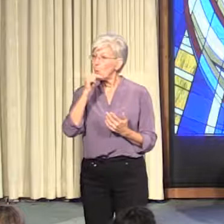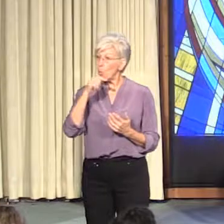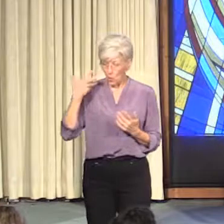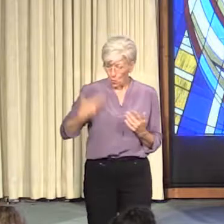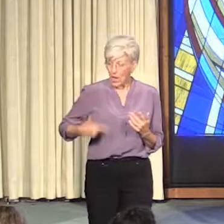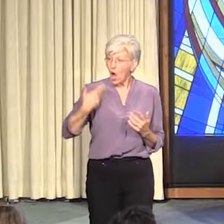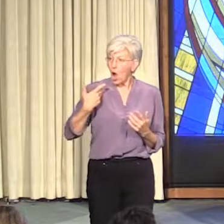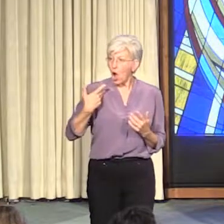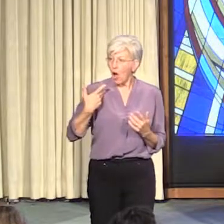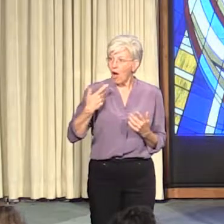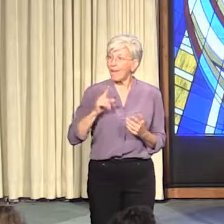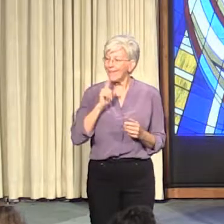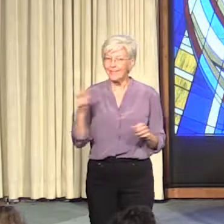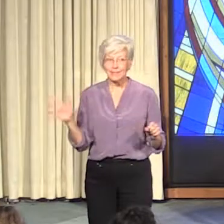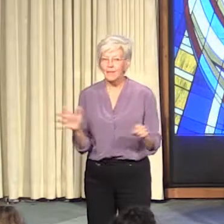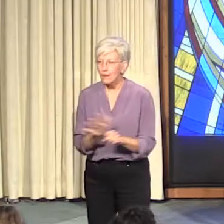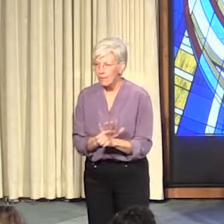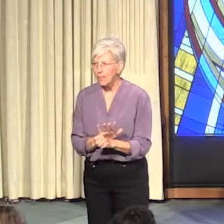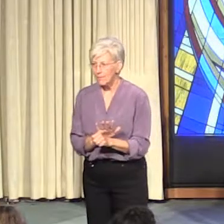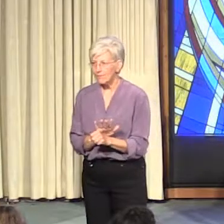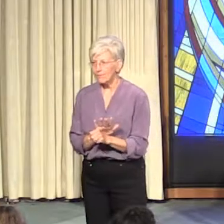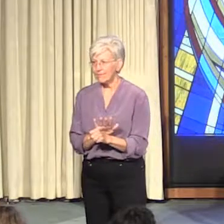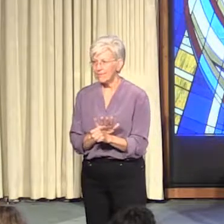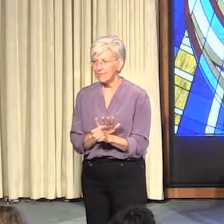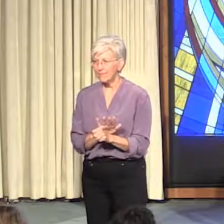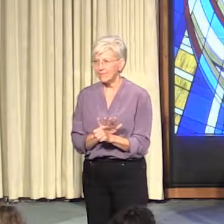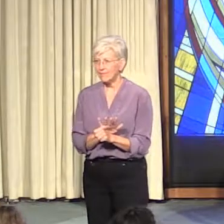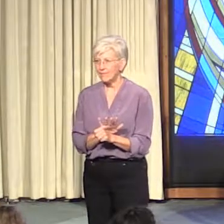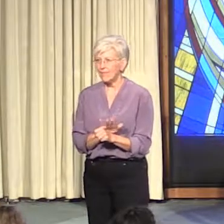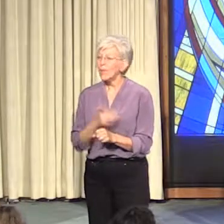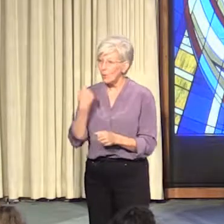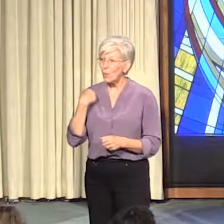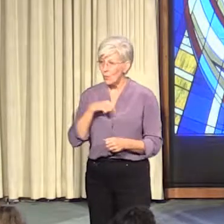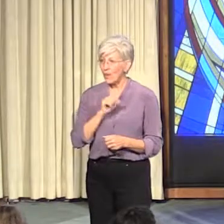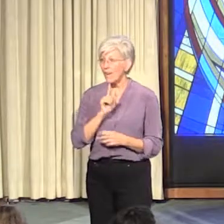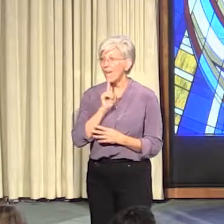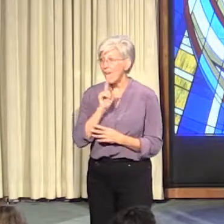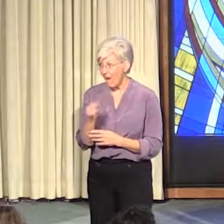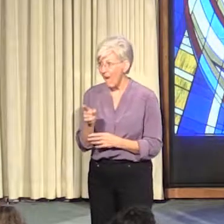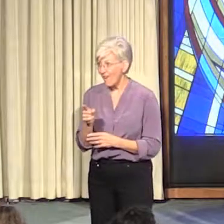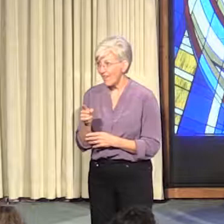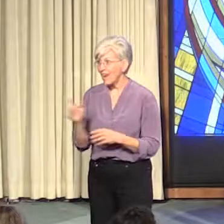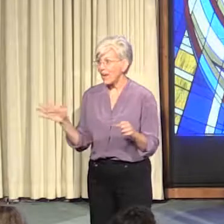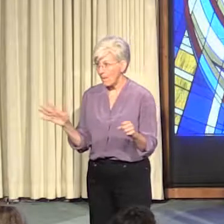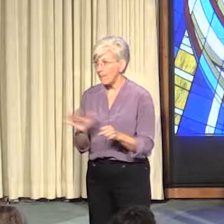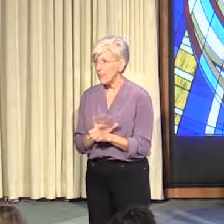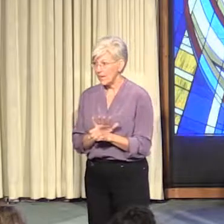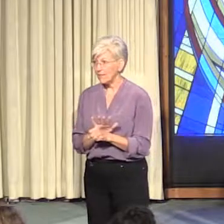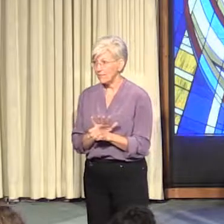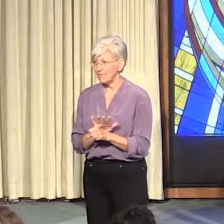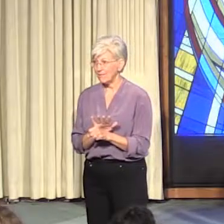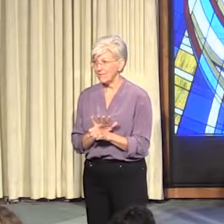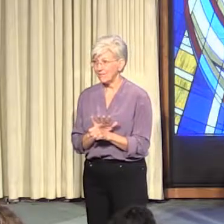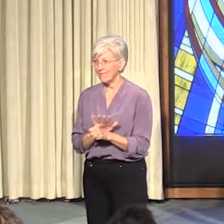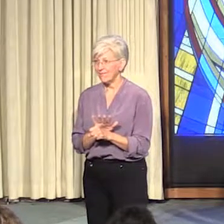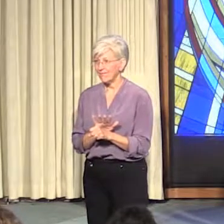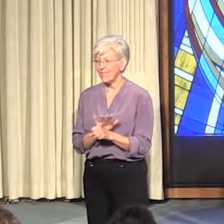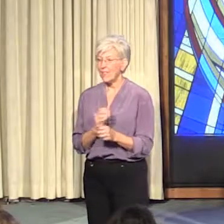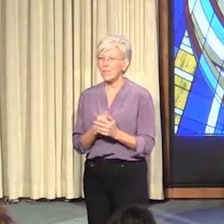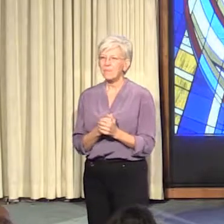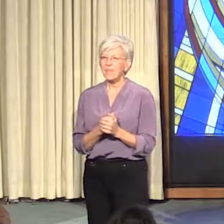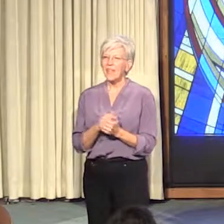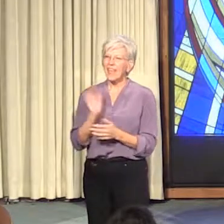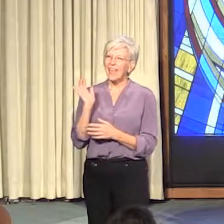is complete. We are complete. And that